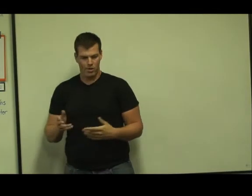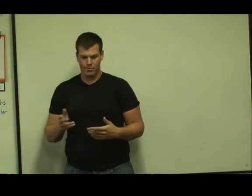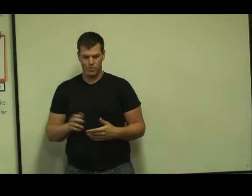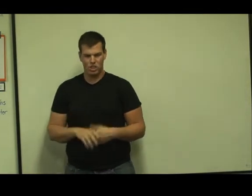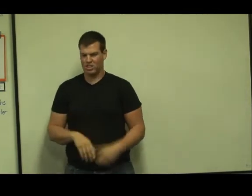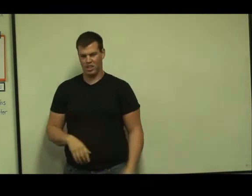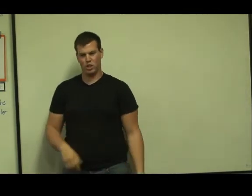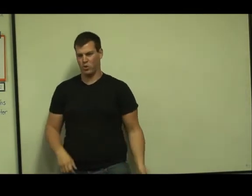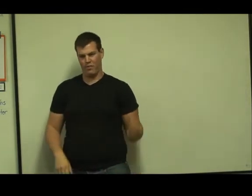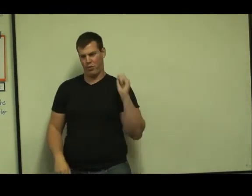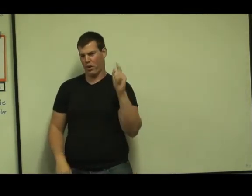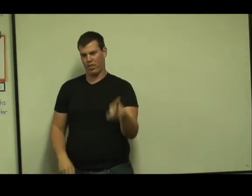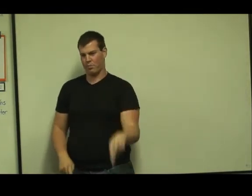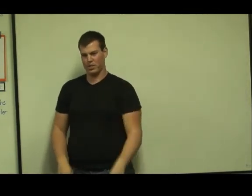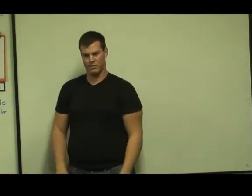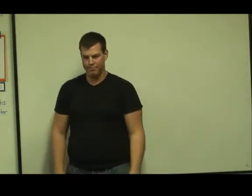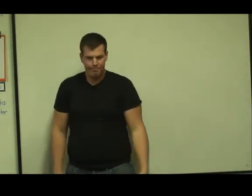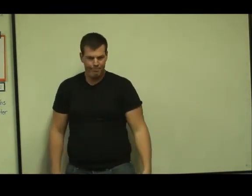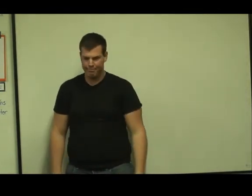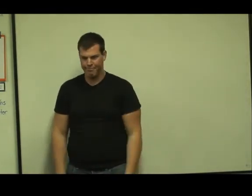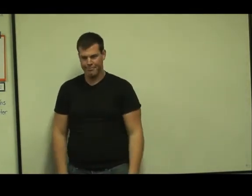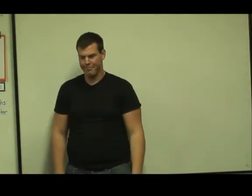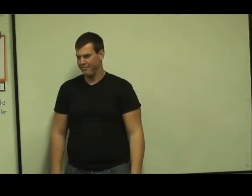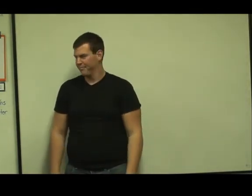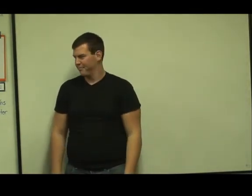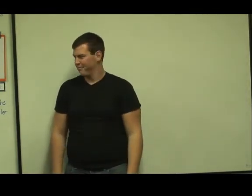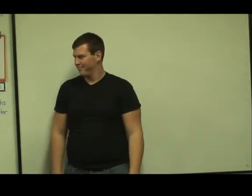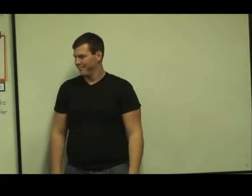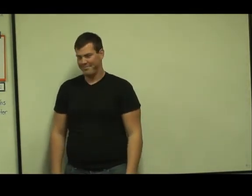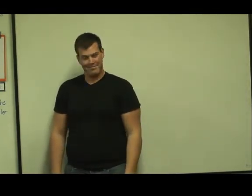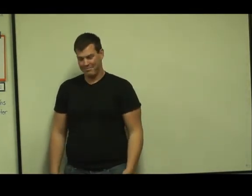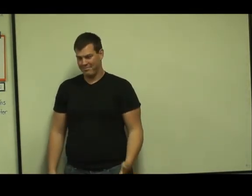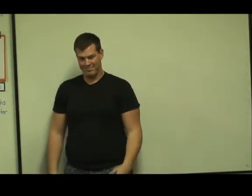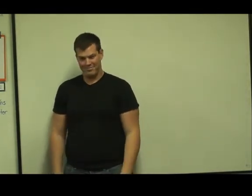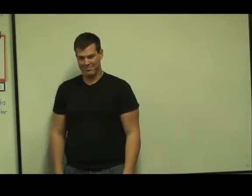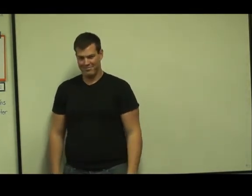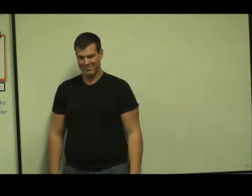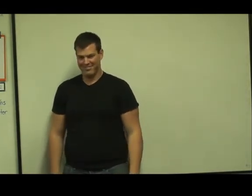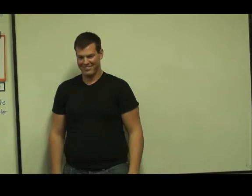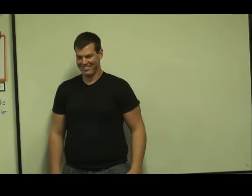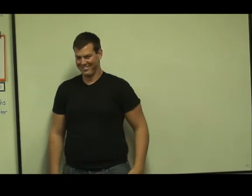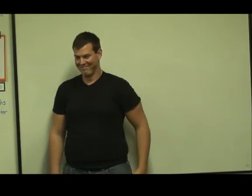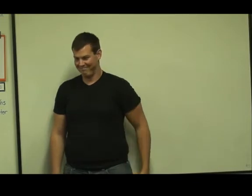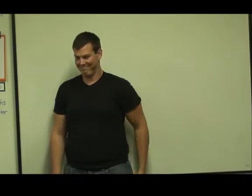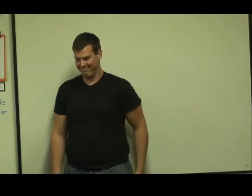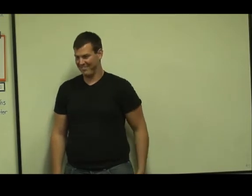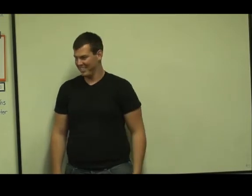Or just you show up and throw you the person. Or buy them would probably be good.